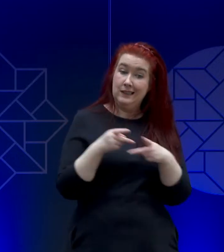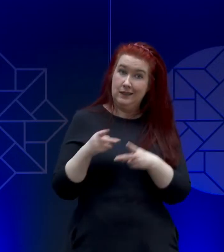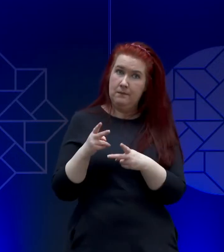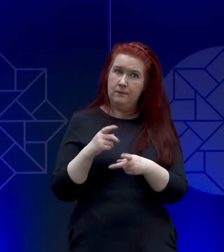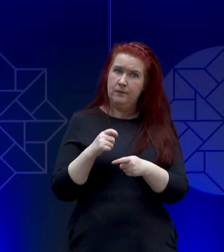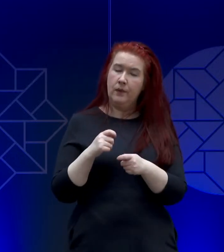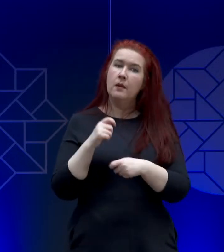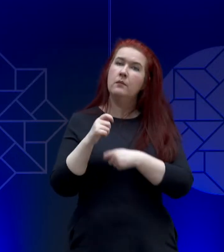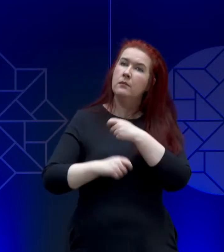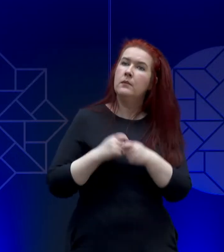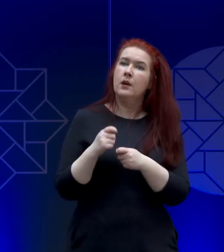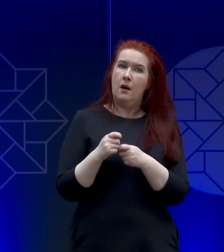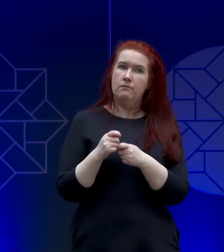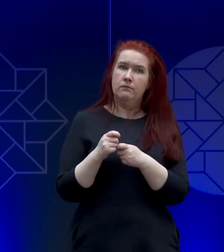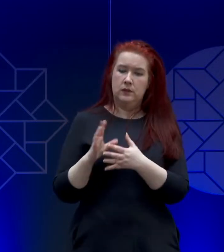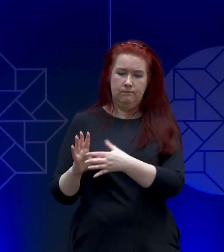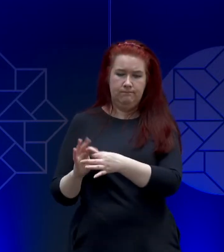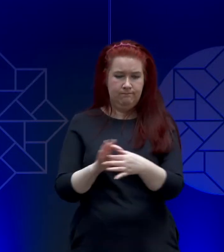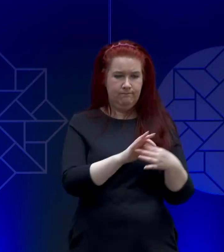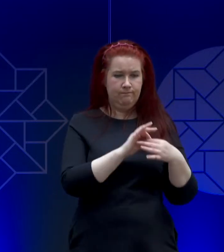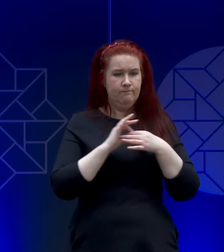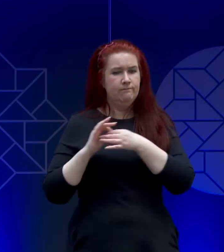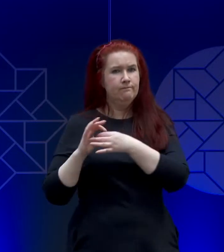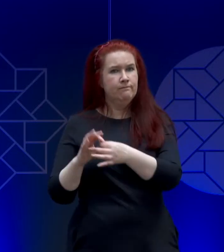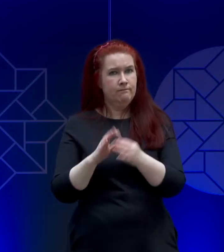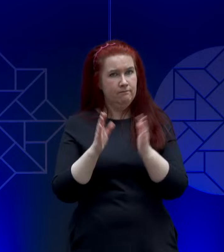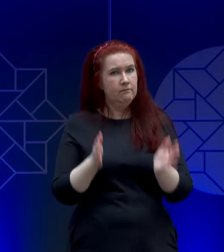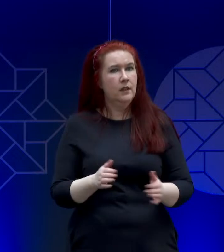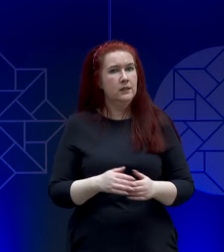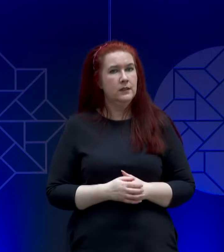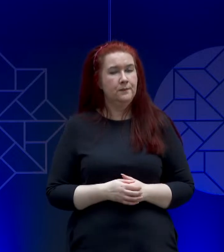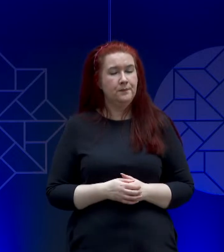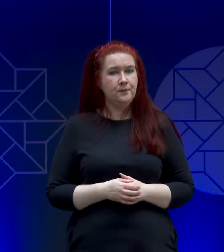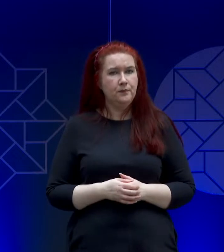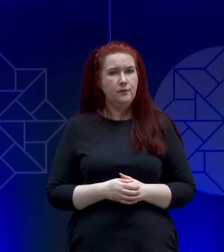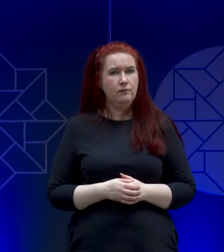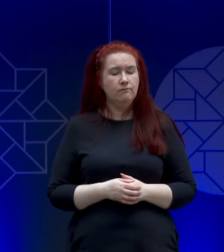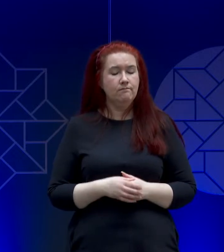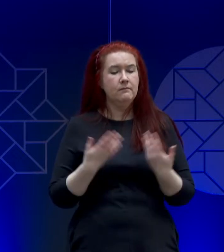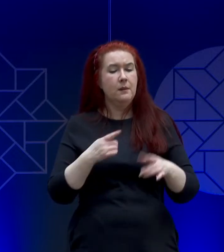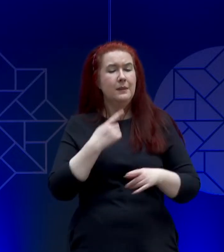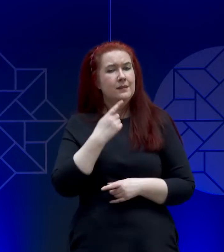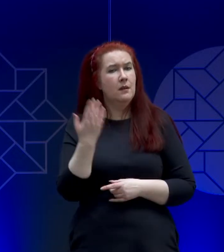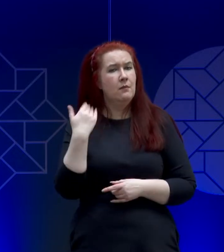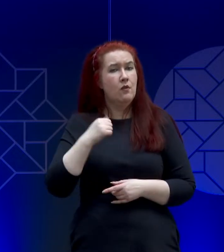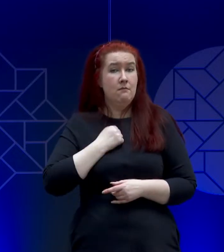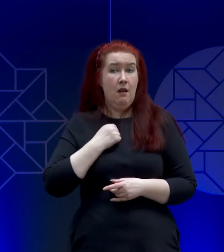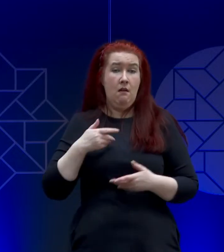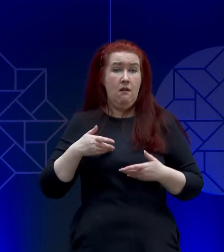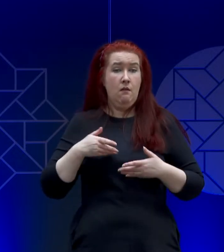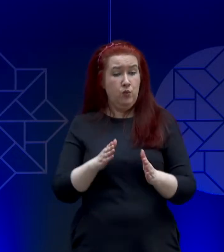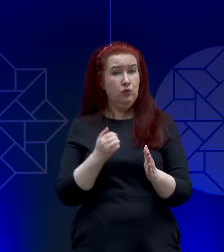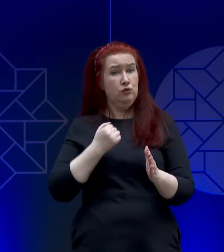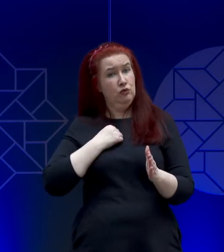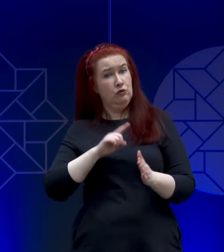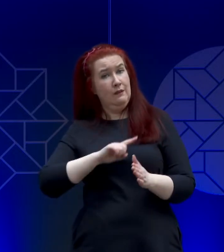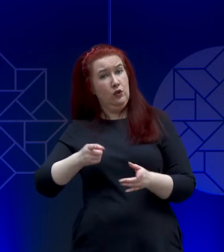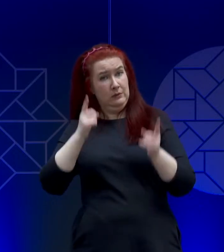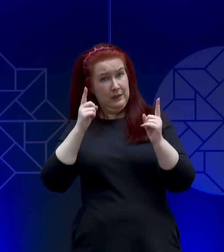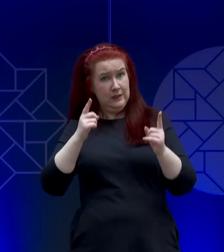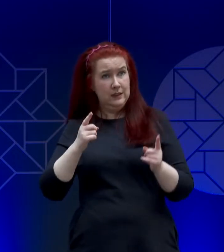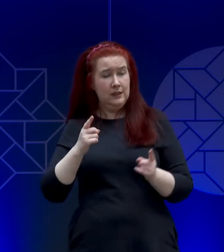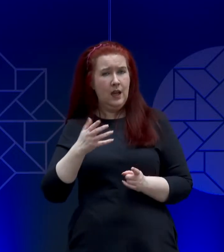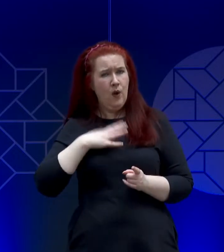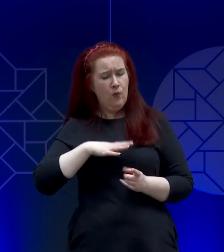ever more interconnected whole. I've said before that my approach as First Minister is to seek the